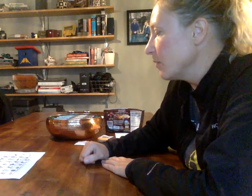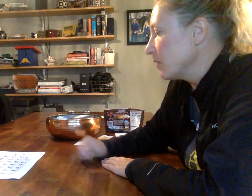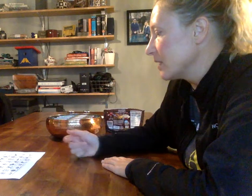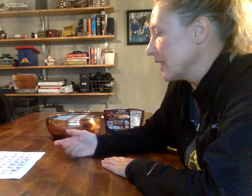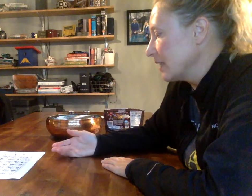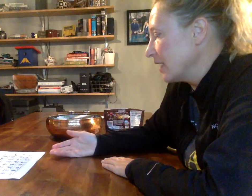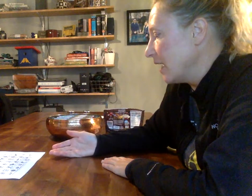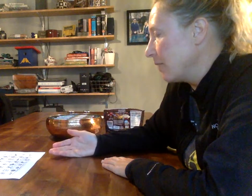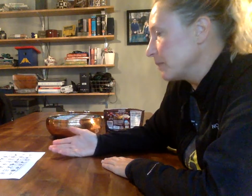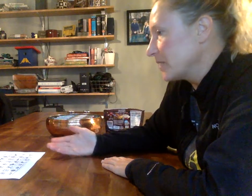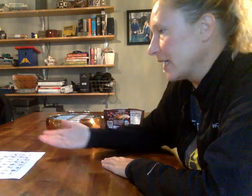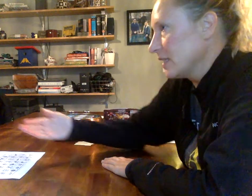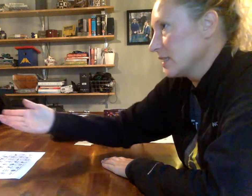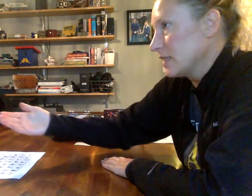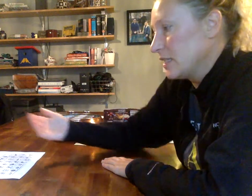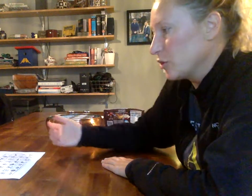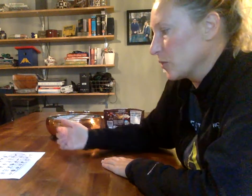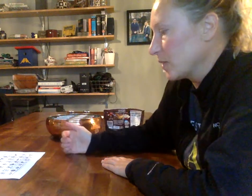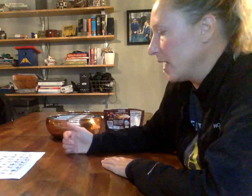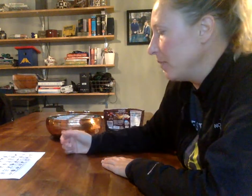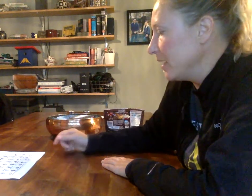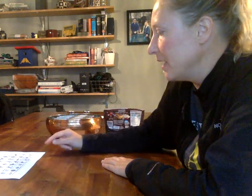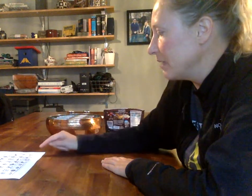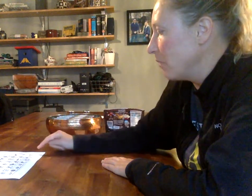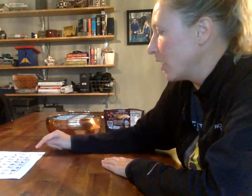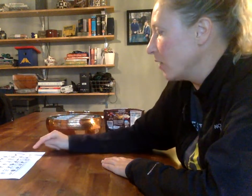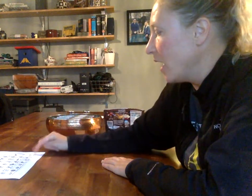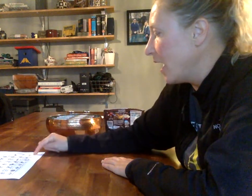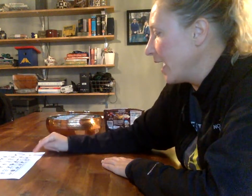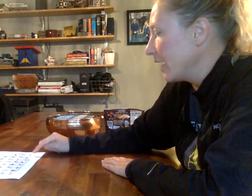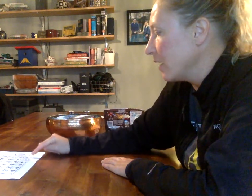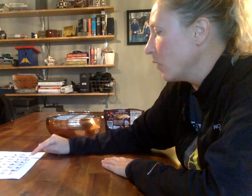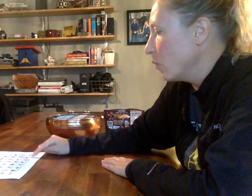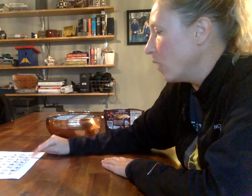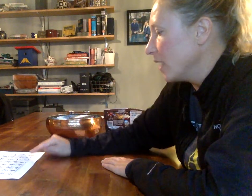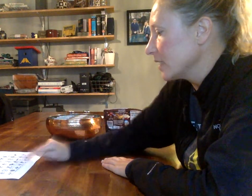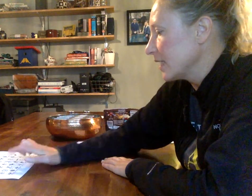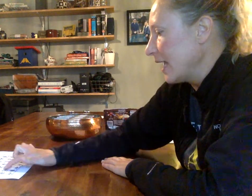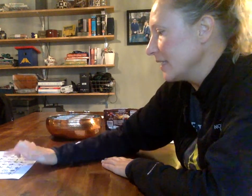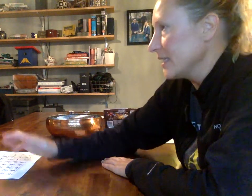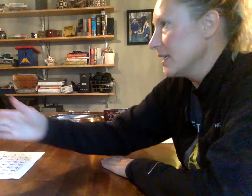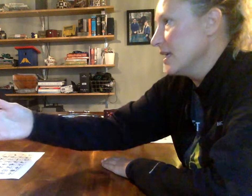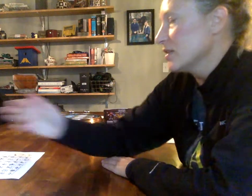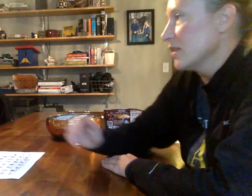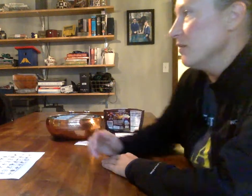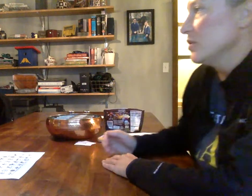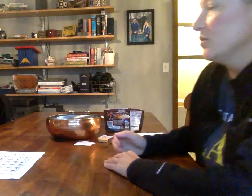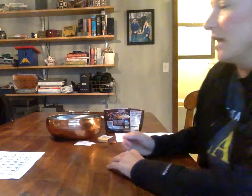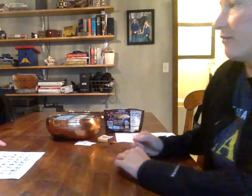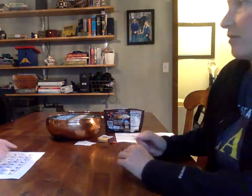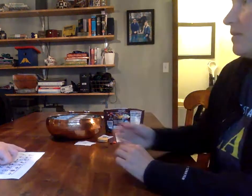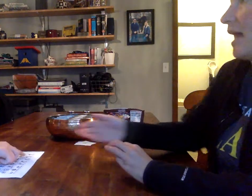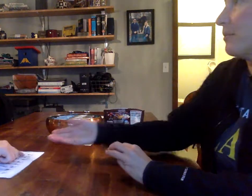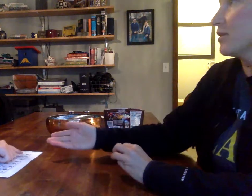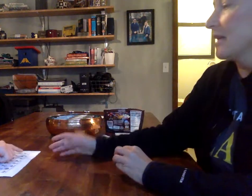the second teacher would come in and model, I want candy. So they would do that from that